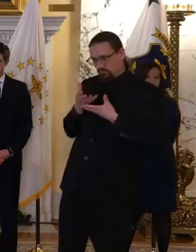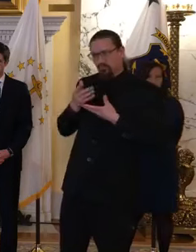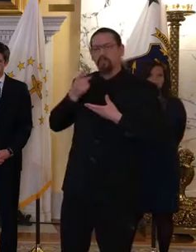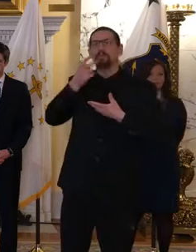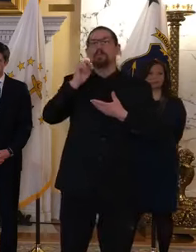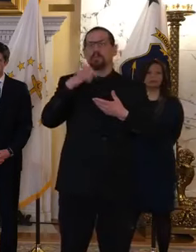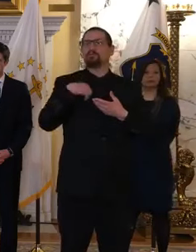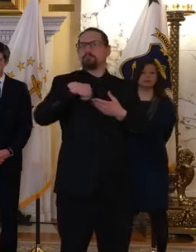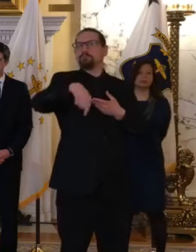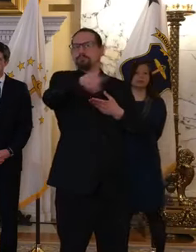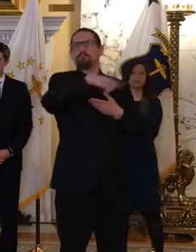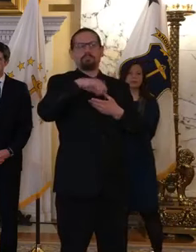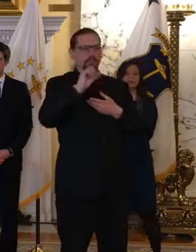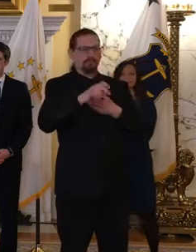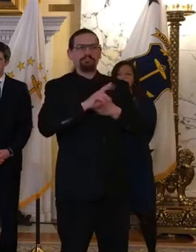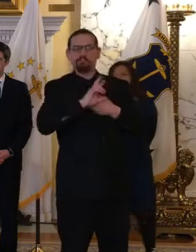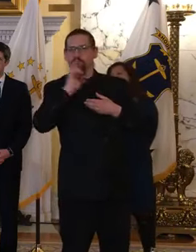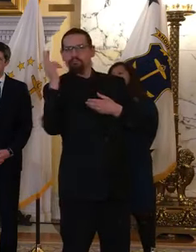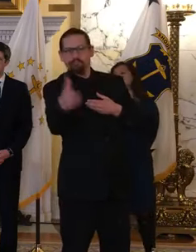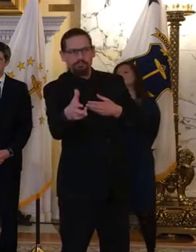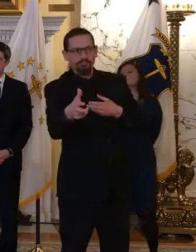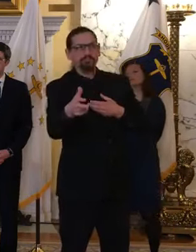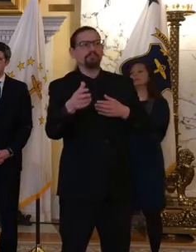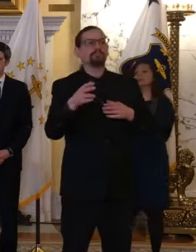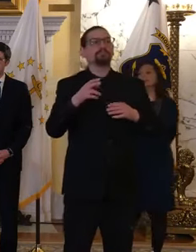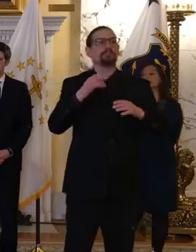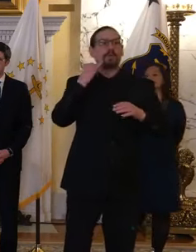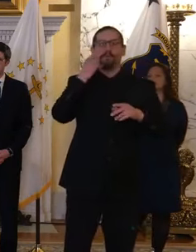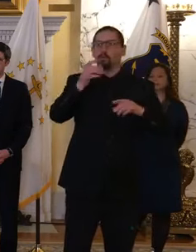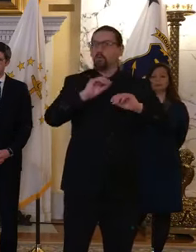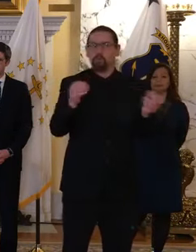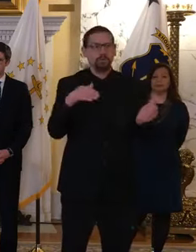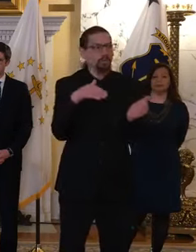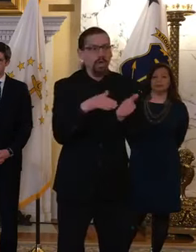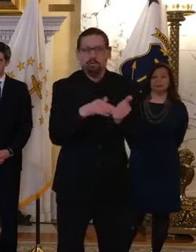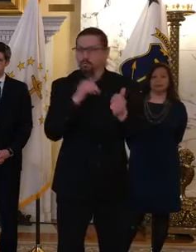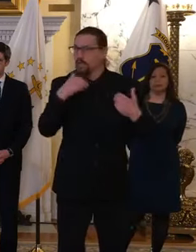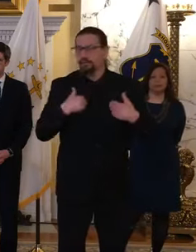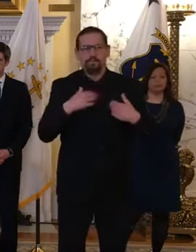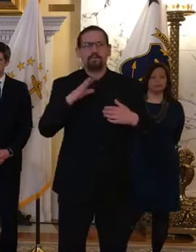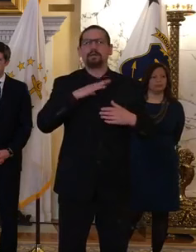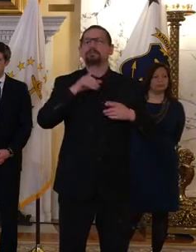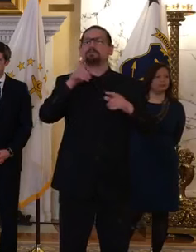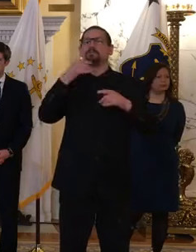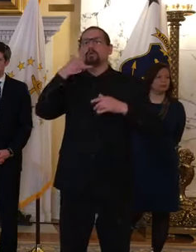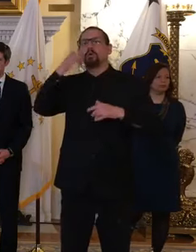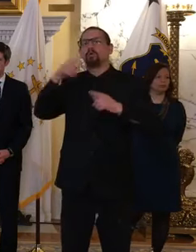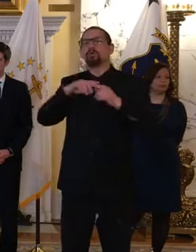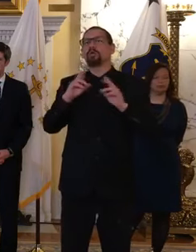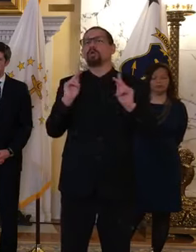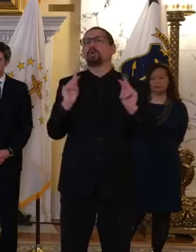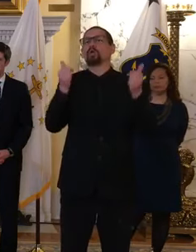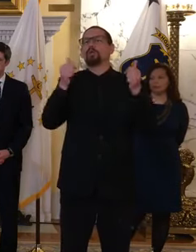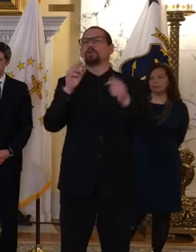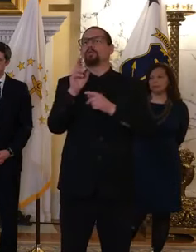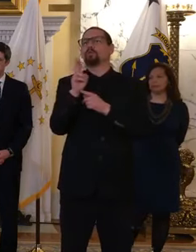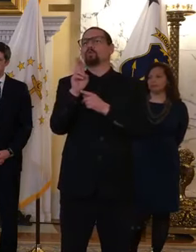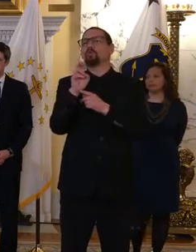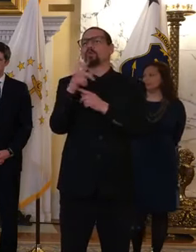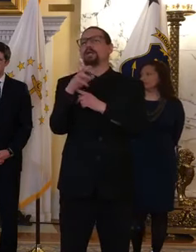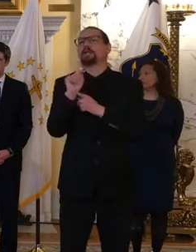center. If you don't want to or don't know how to do that, you can call the Department of Health hotline. Any one of